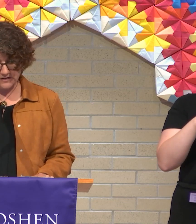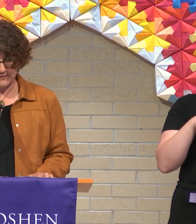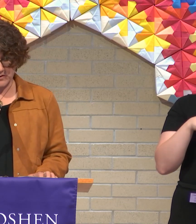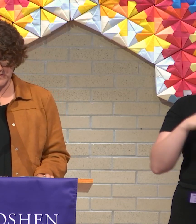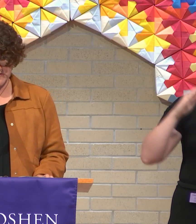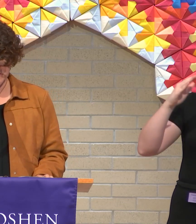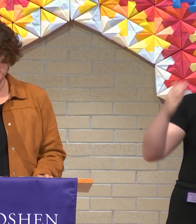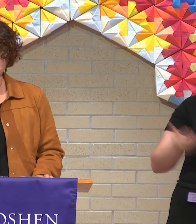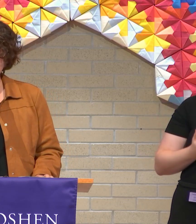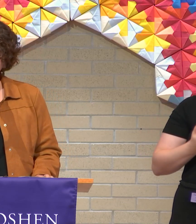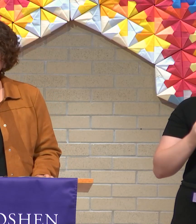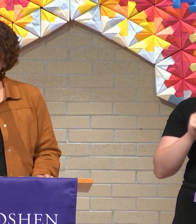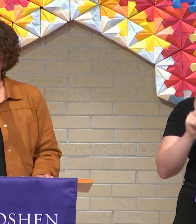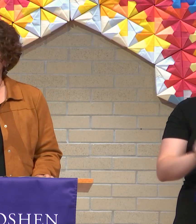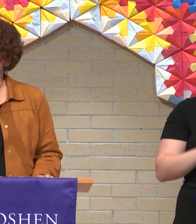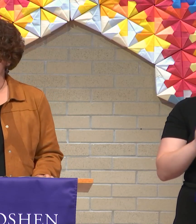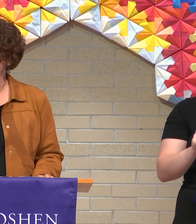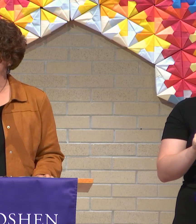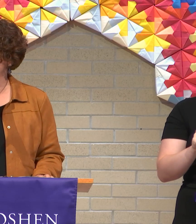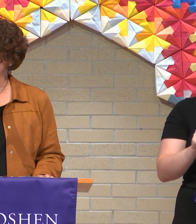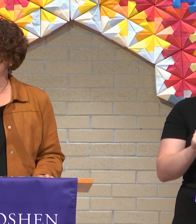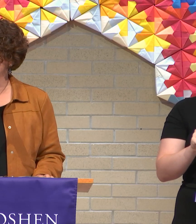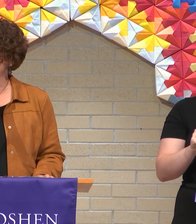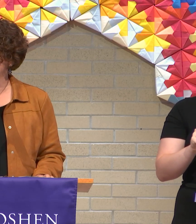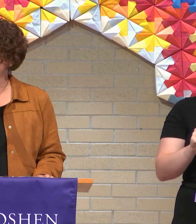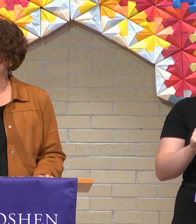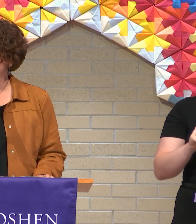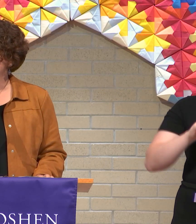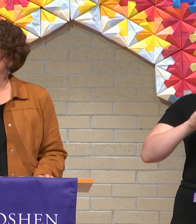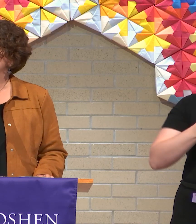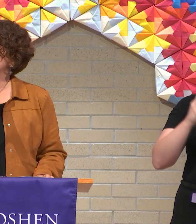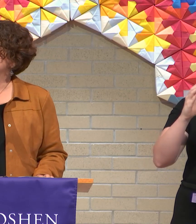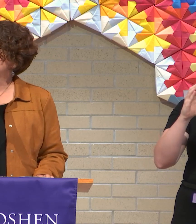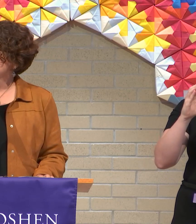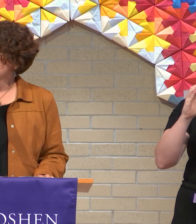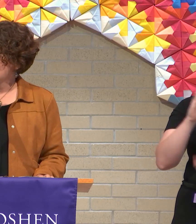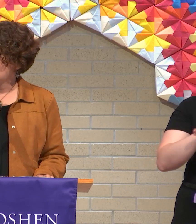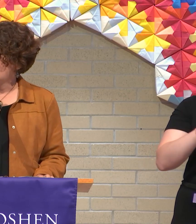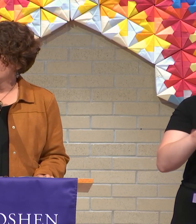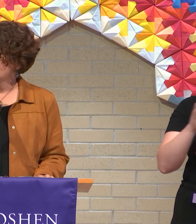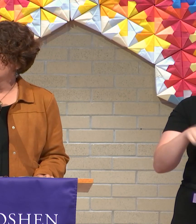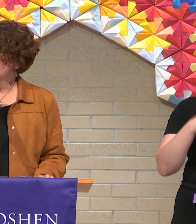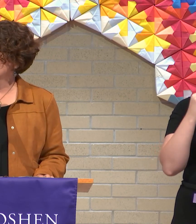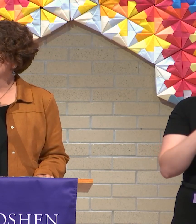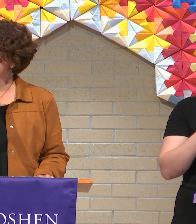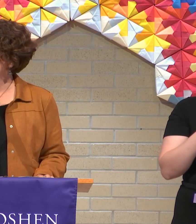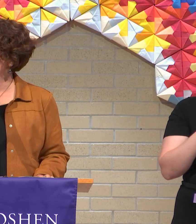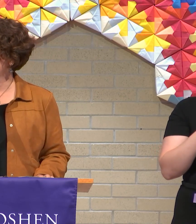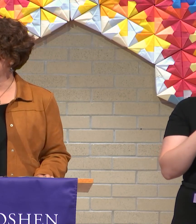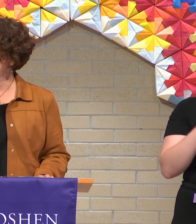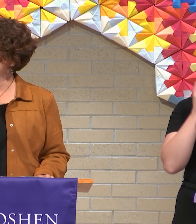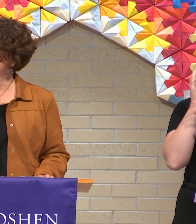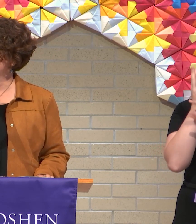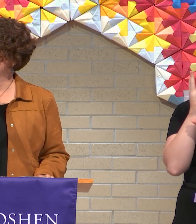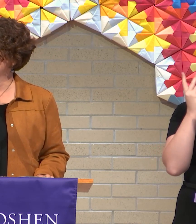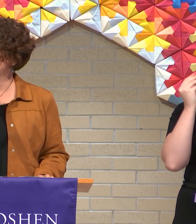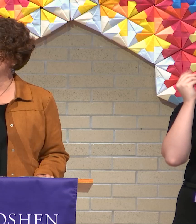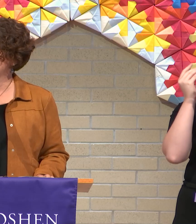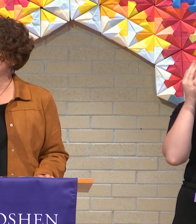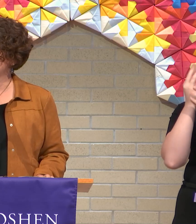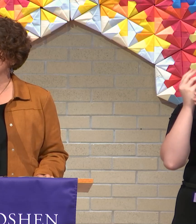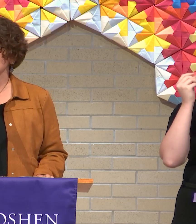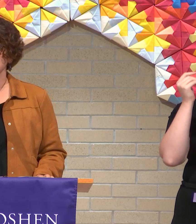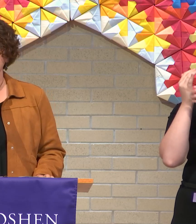and welcome folks to the beginning of the academic year. So if you do the math, you realize my first